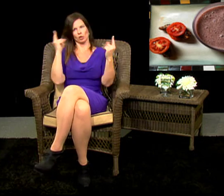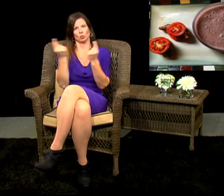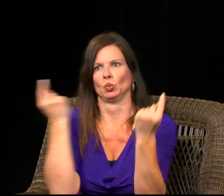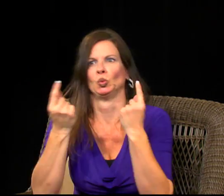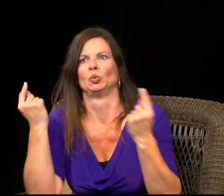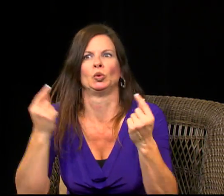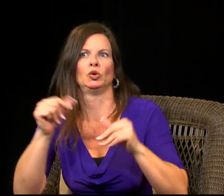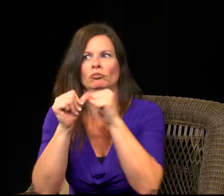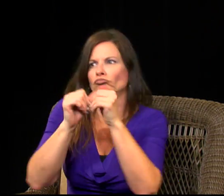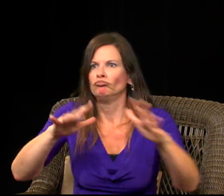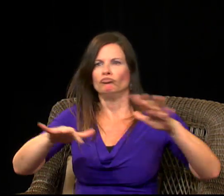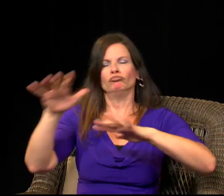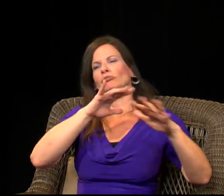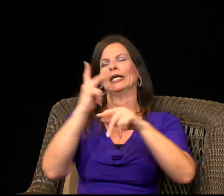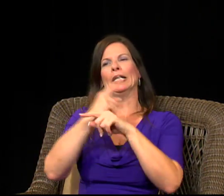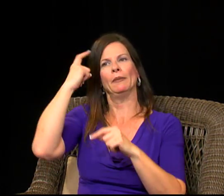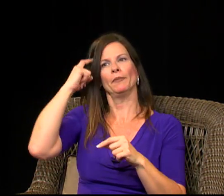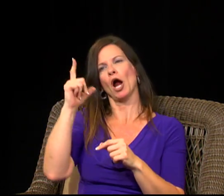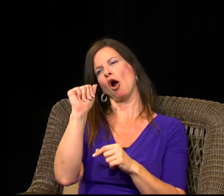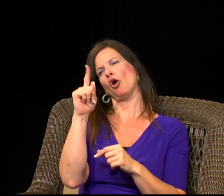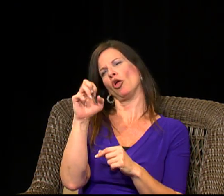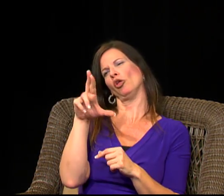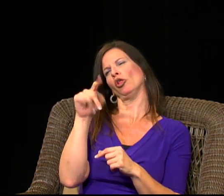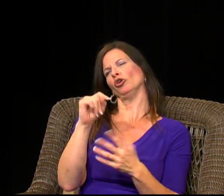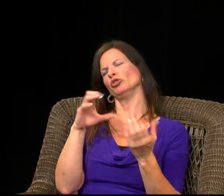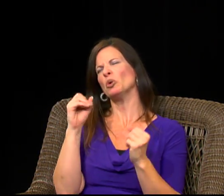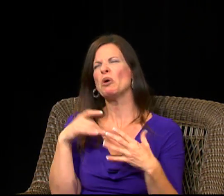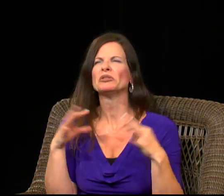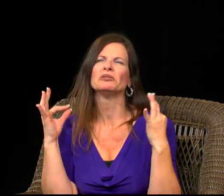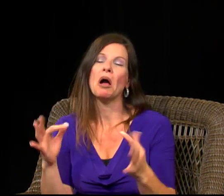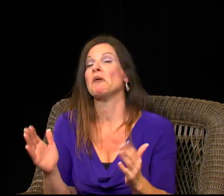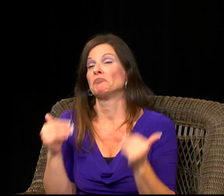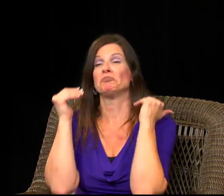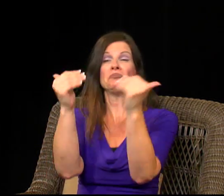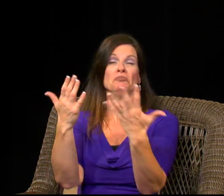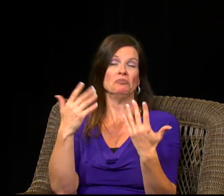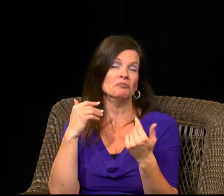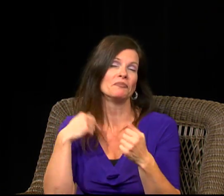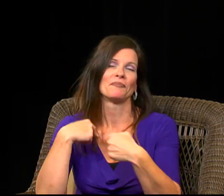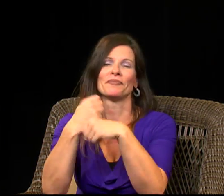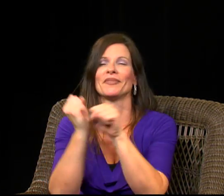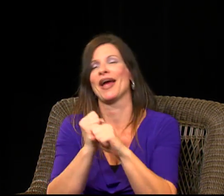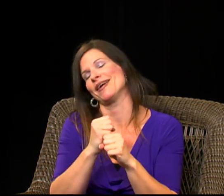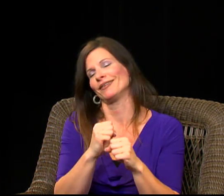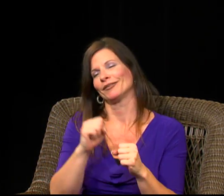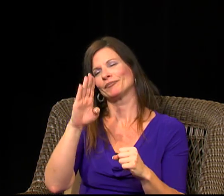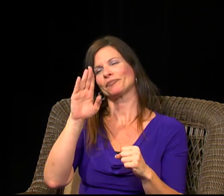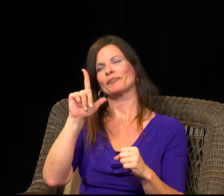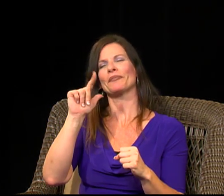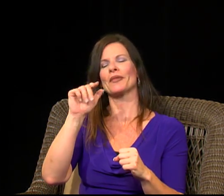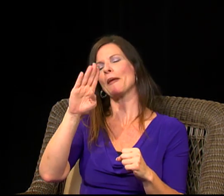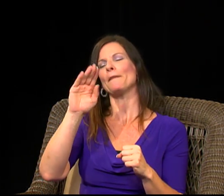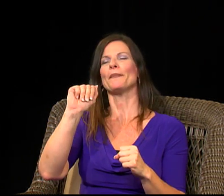wanted to. I mean, I'm so active during the day that I really need to stay alert. So I decided to